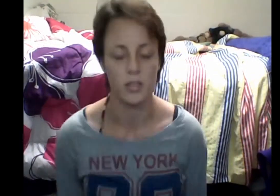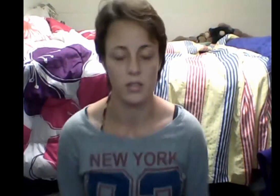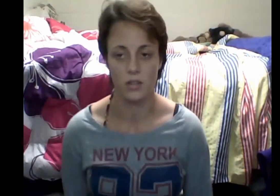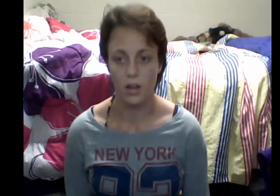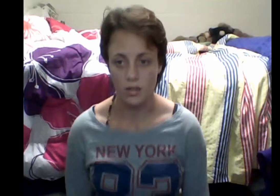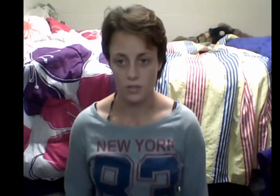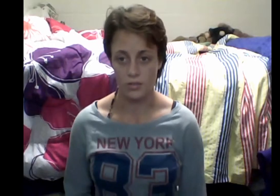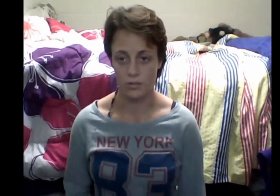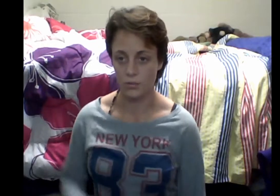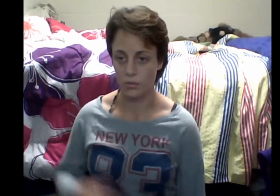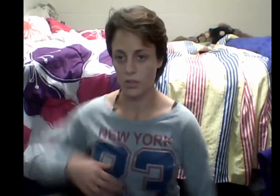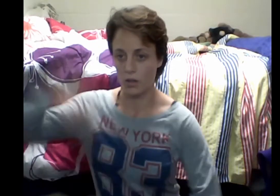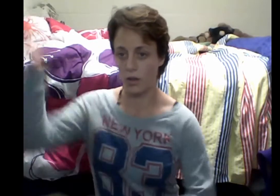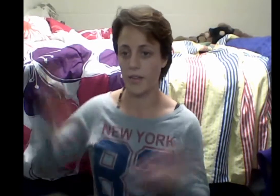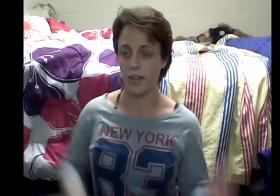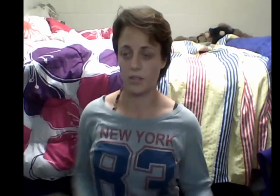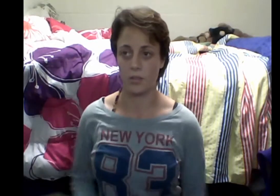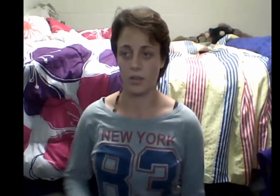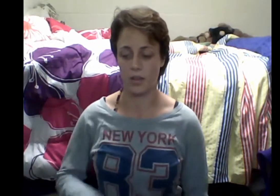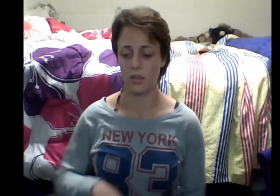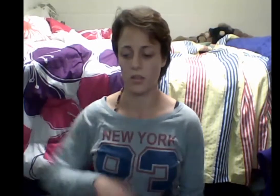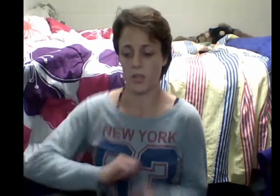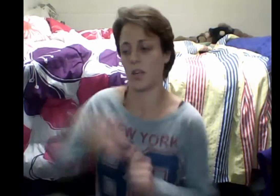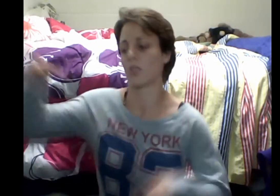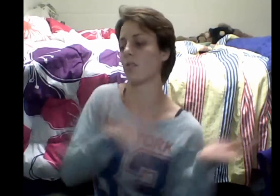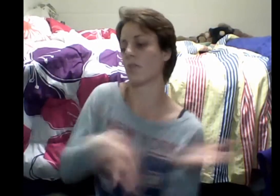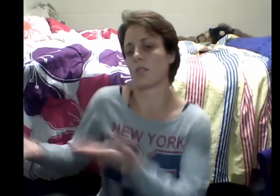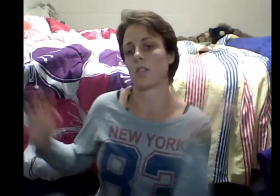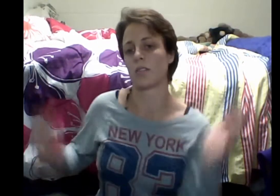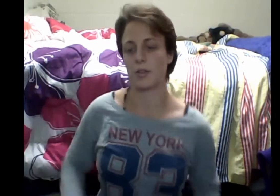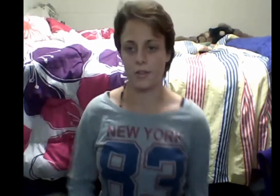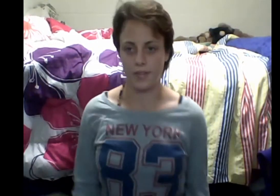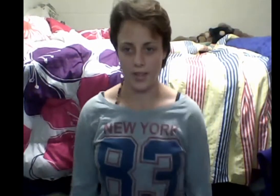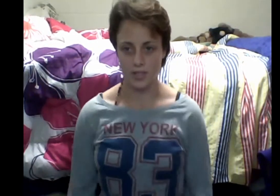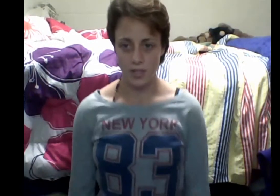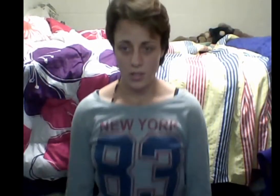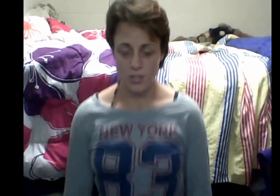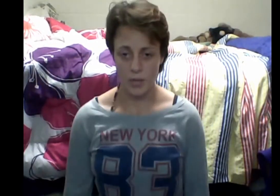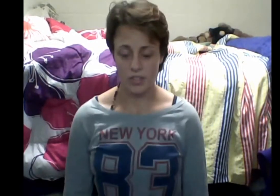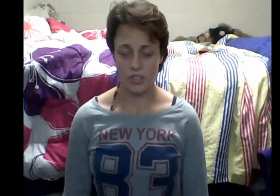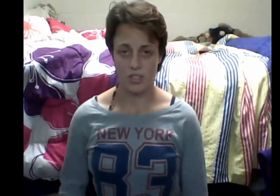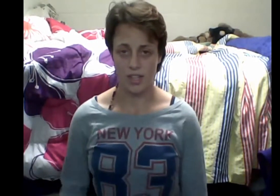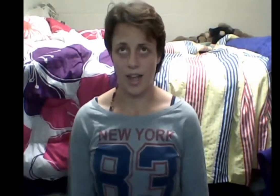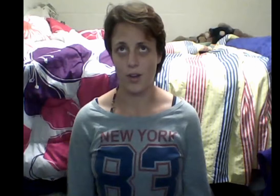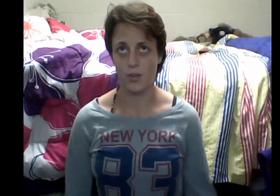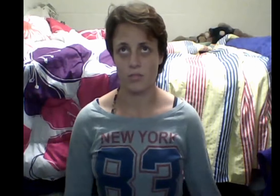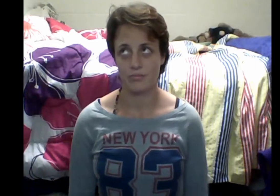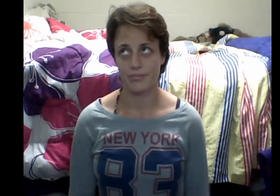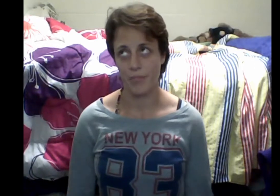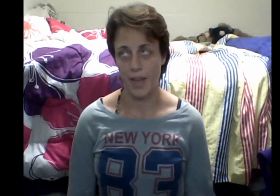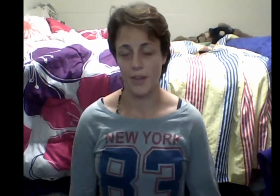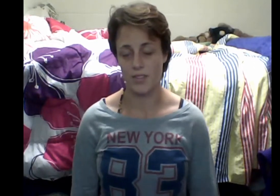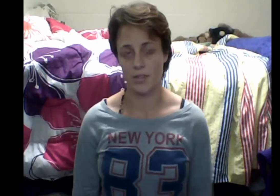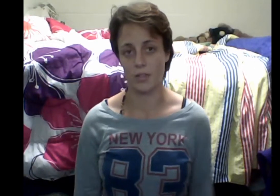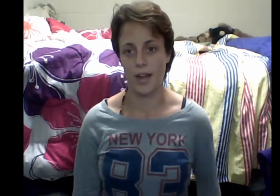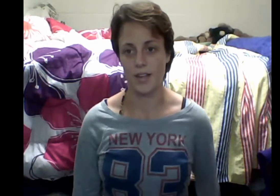the song to do all that. It's going to be like how you serve. It's going to be too fast. So we actually just say how serve, I